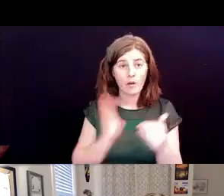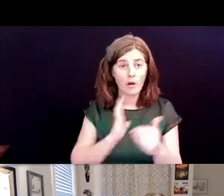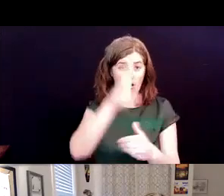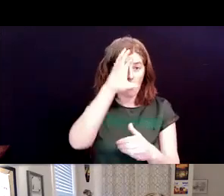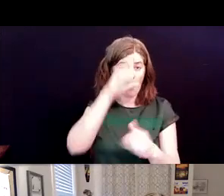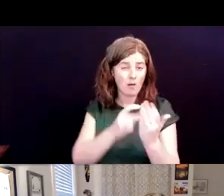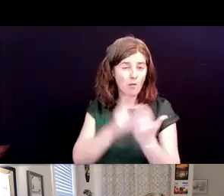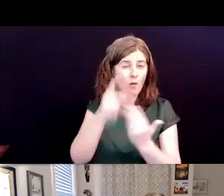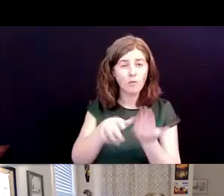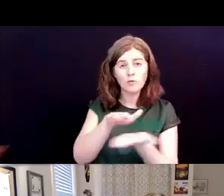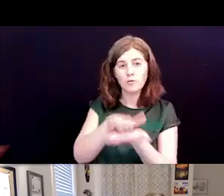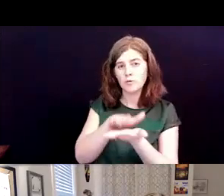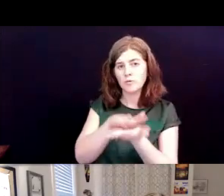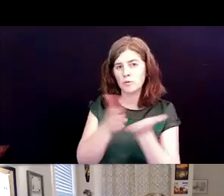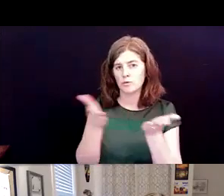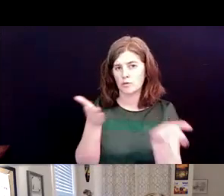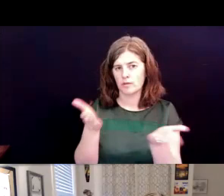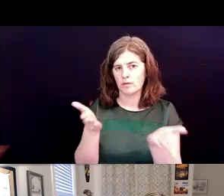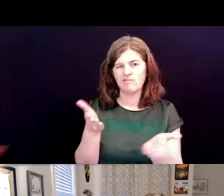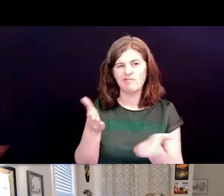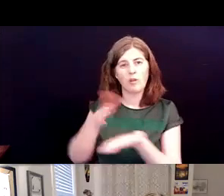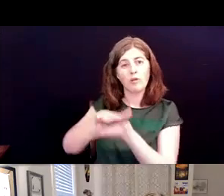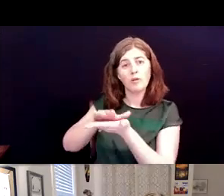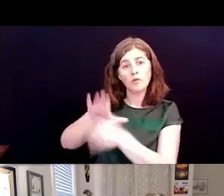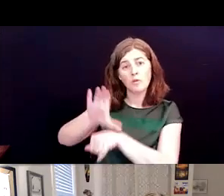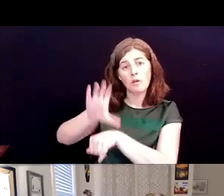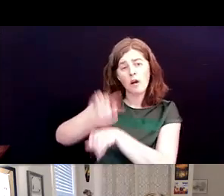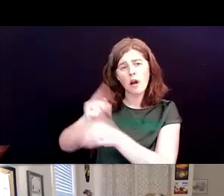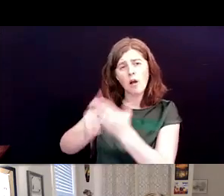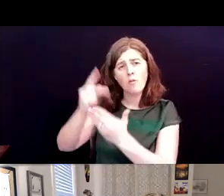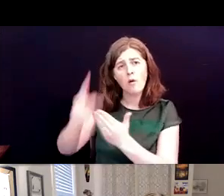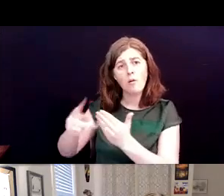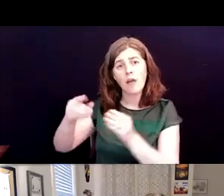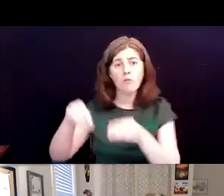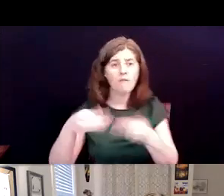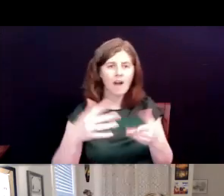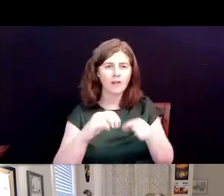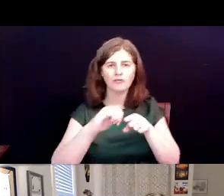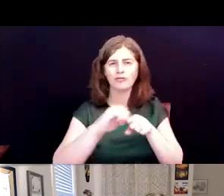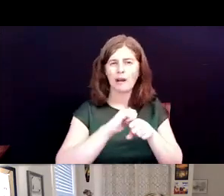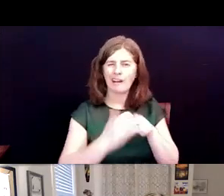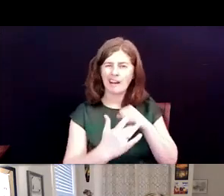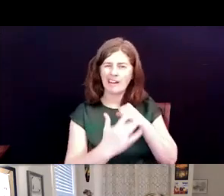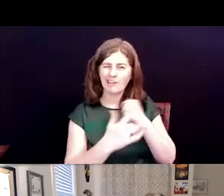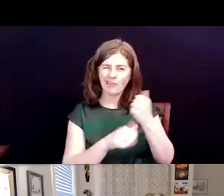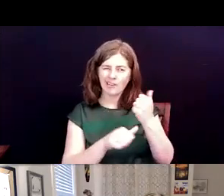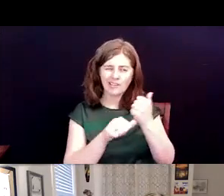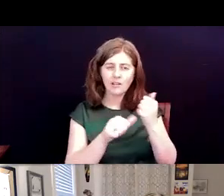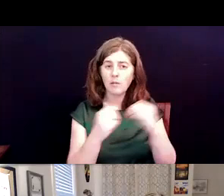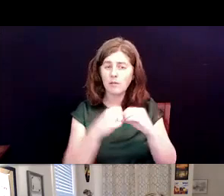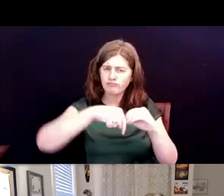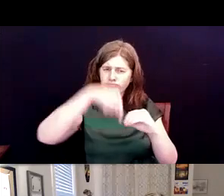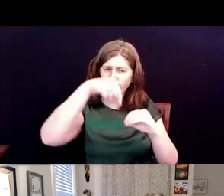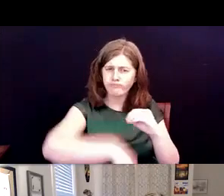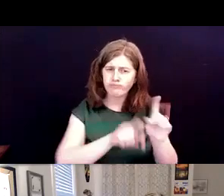School Services. Our school consultation program provides training and technical assistance, as well as intensive mentoring